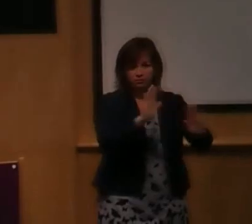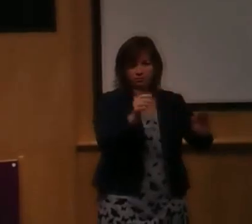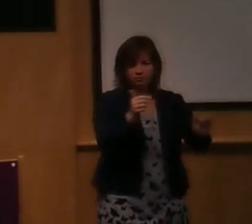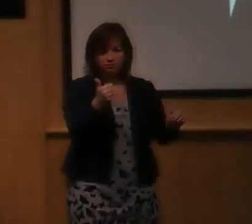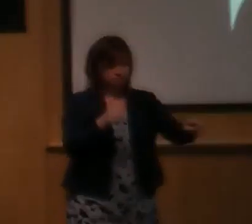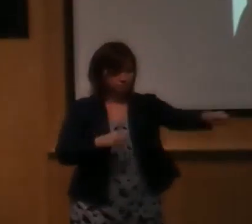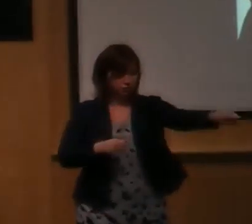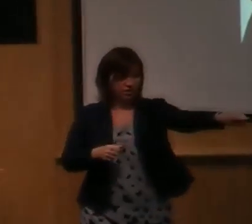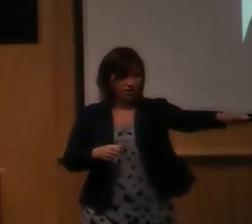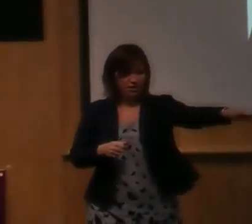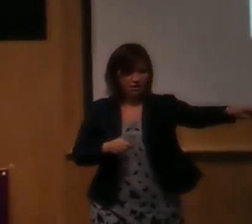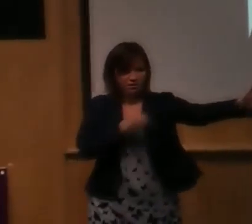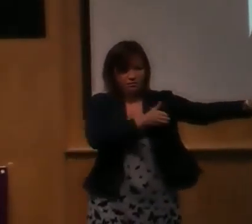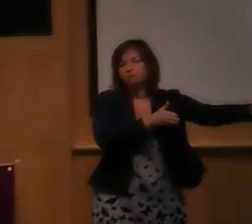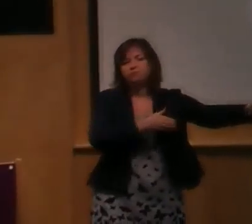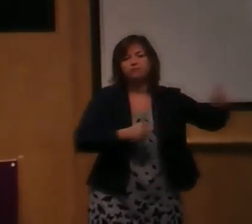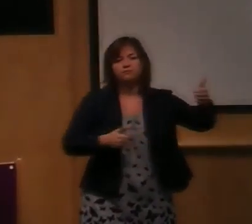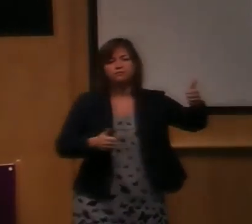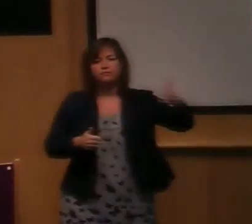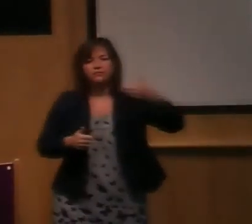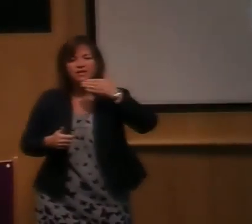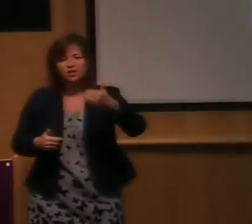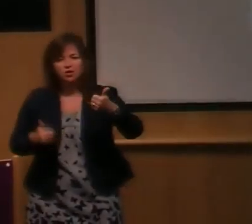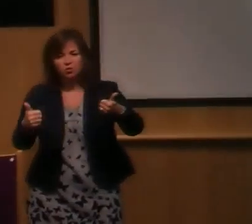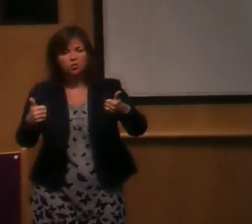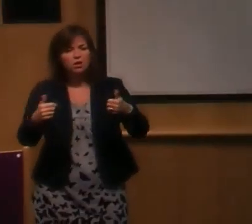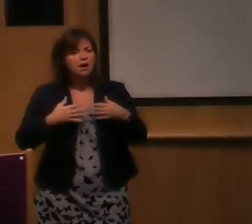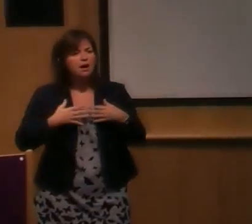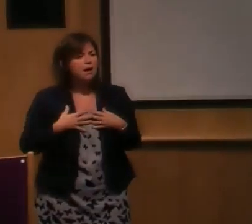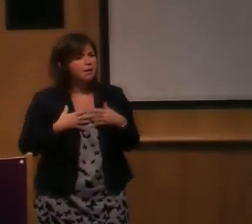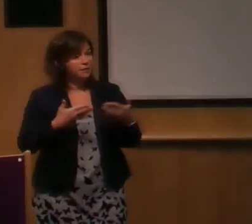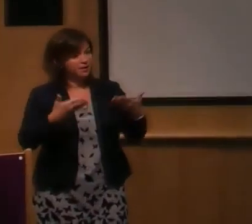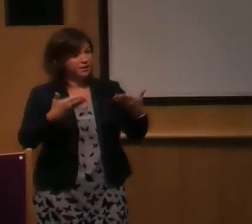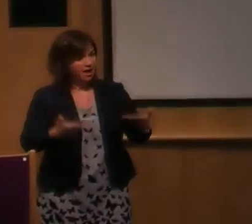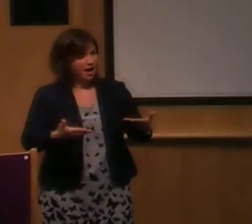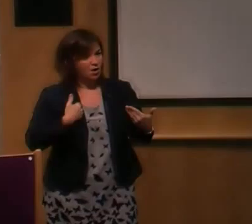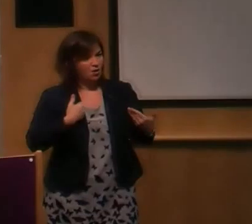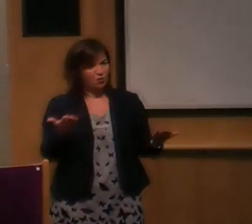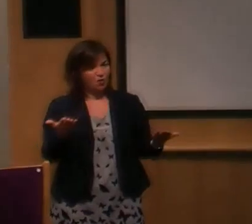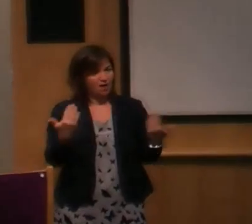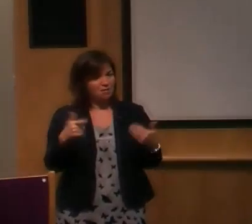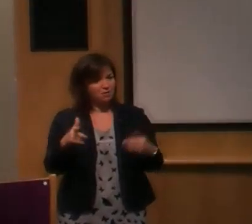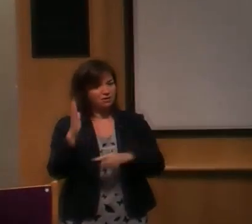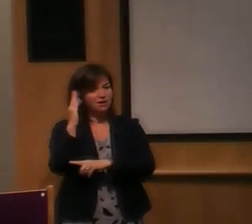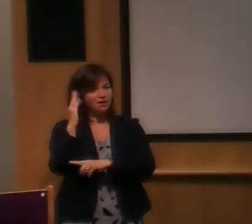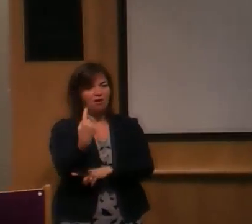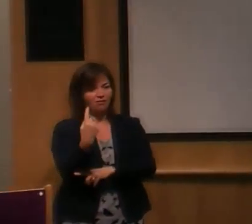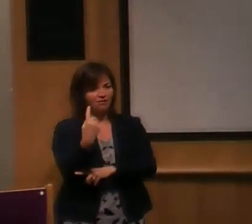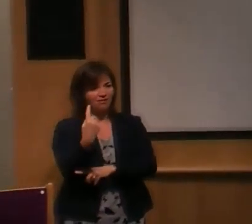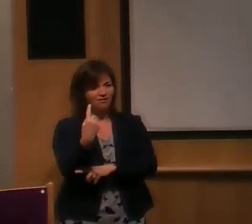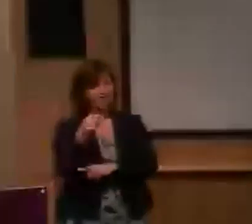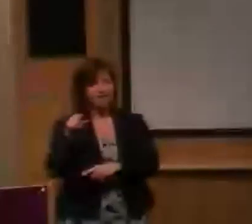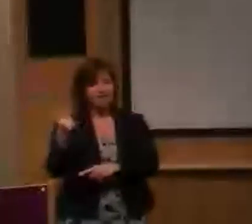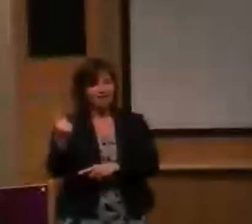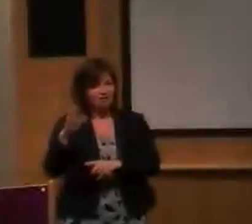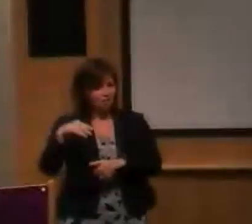people to go up the aisles instead of coming across the front of the room. It's my pleasure to